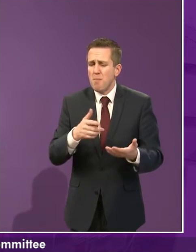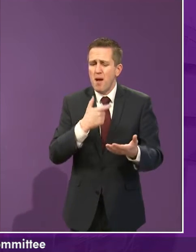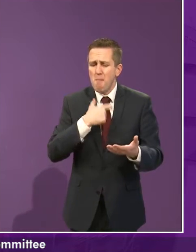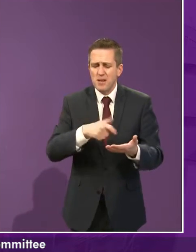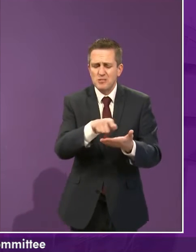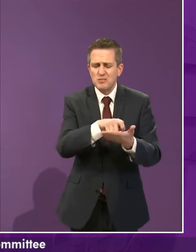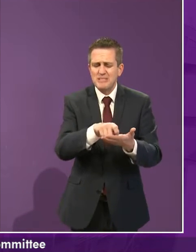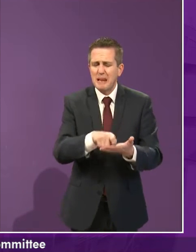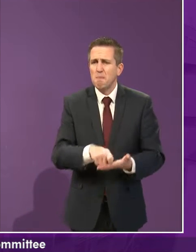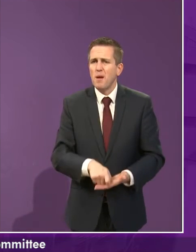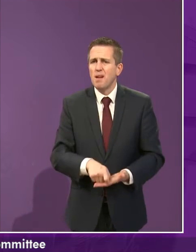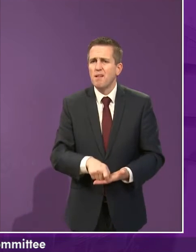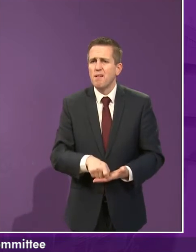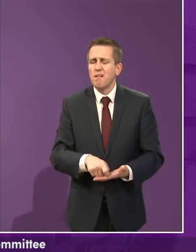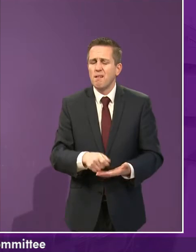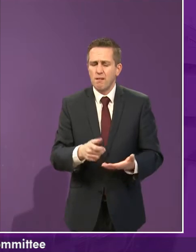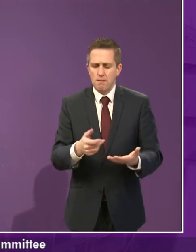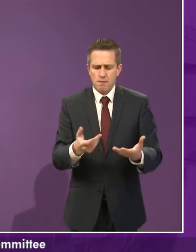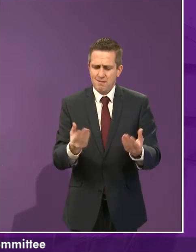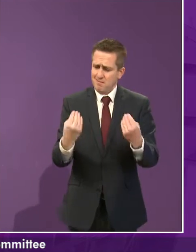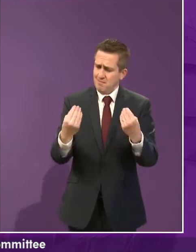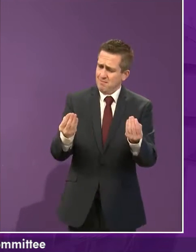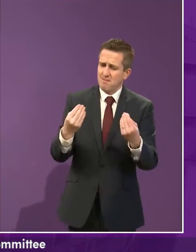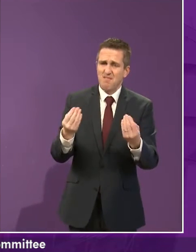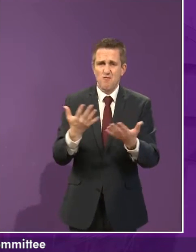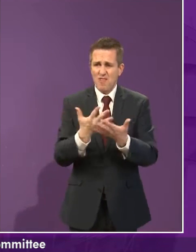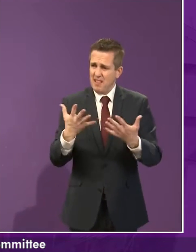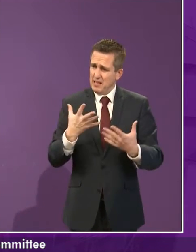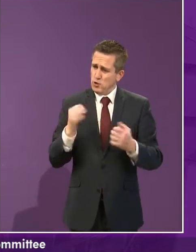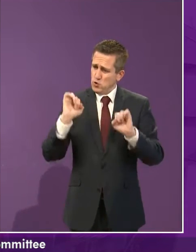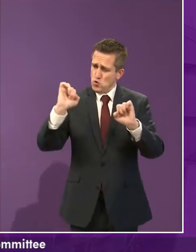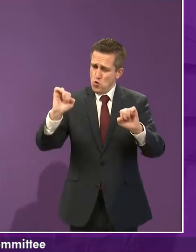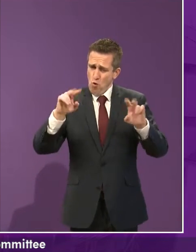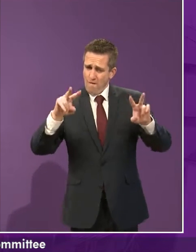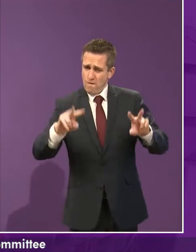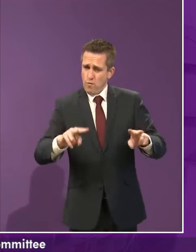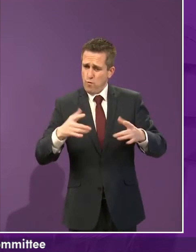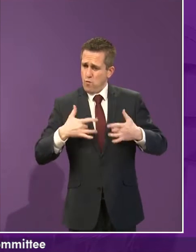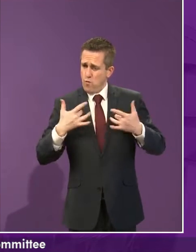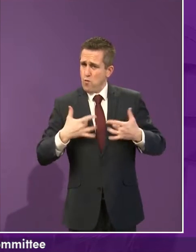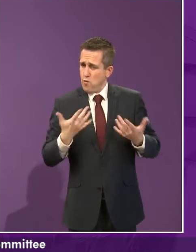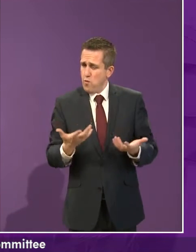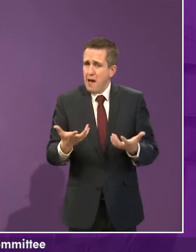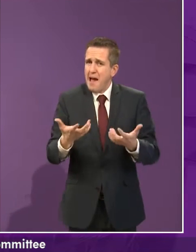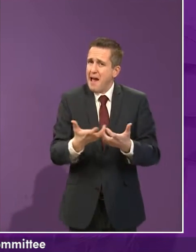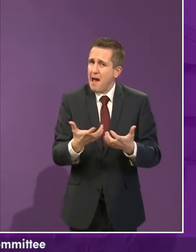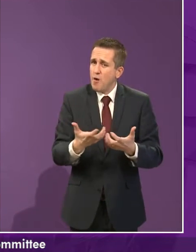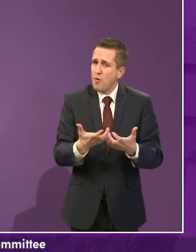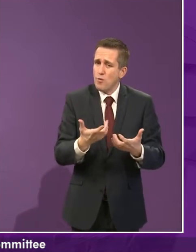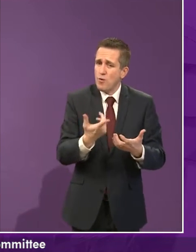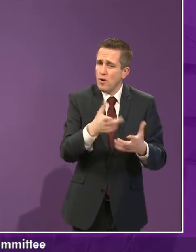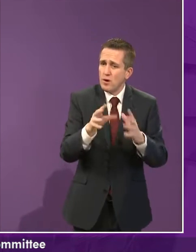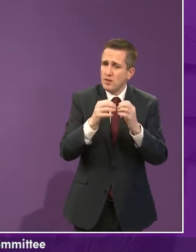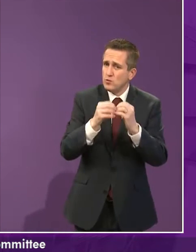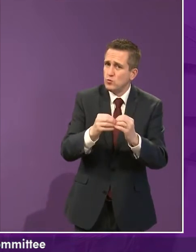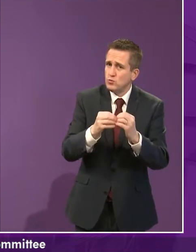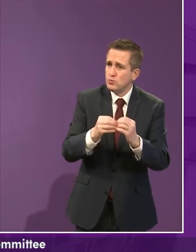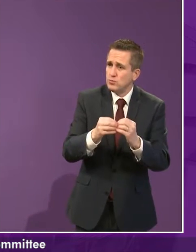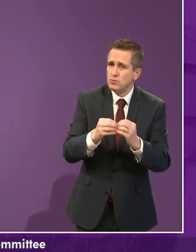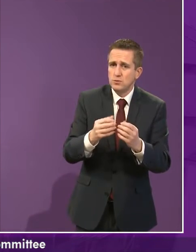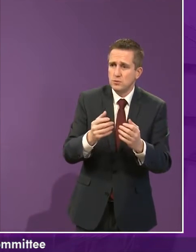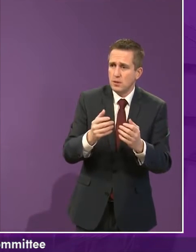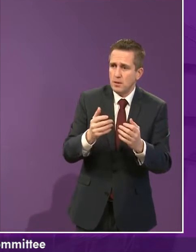subjective, really, in terms of how they're treated. I mean, what I'm worried about and concerned about is how can students who perhaps don't get accepted